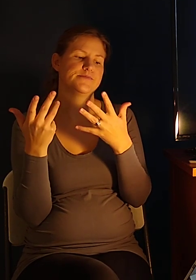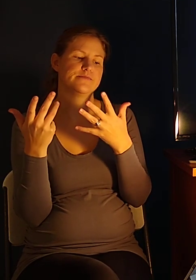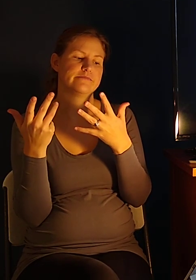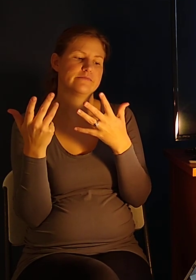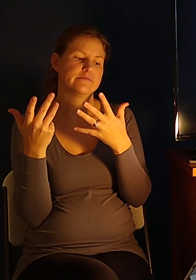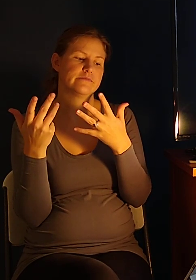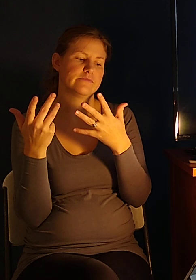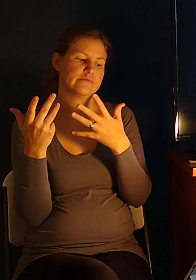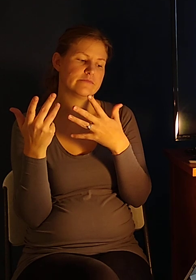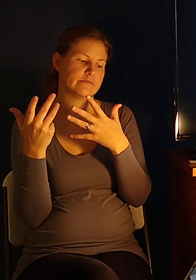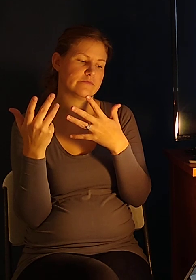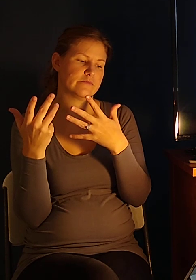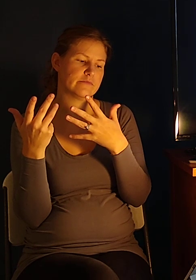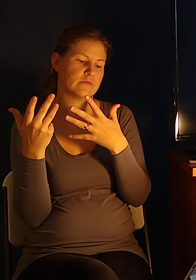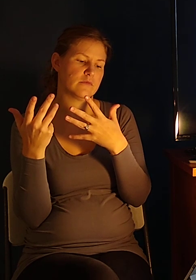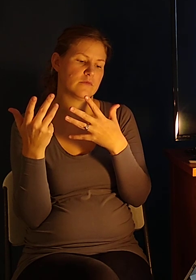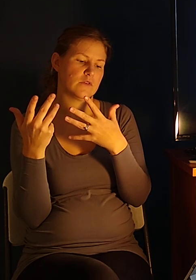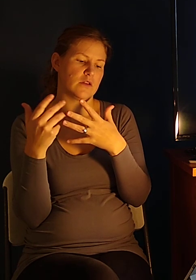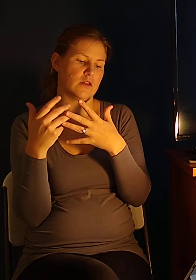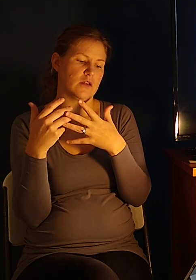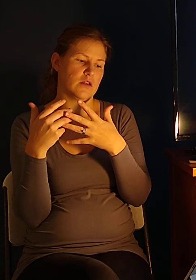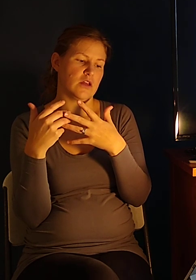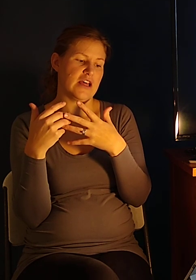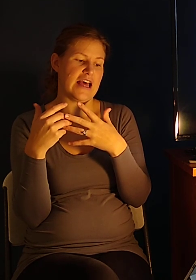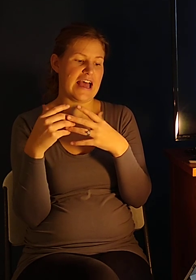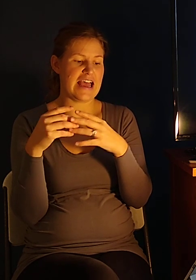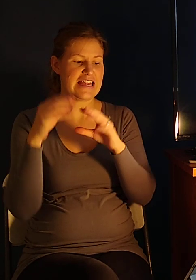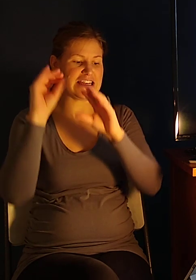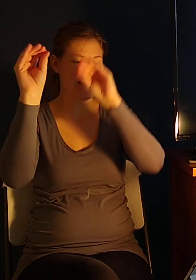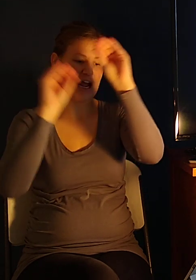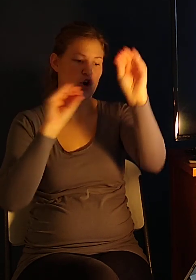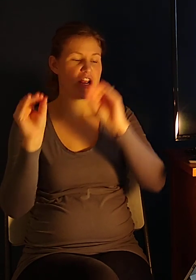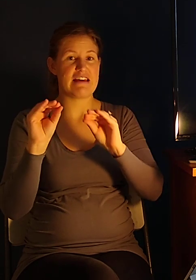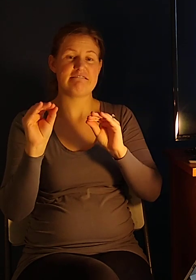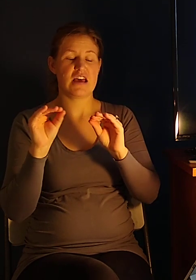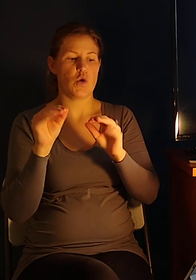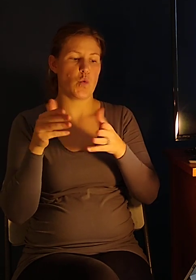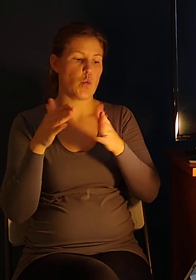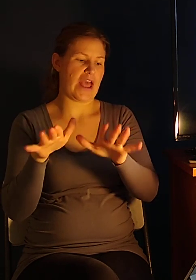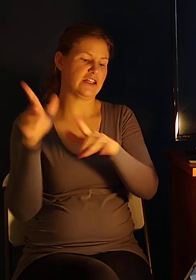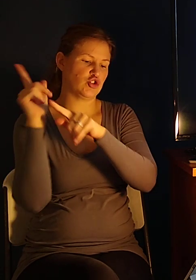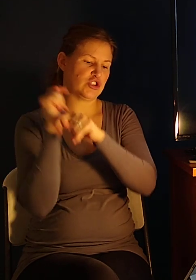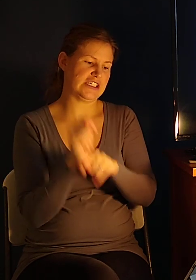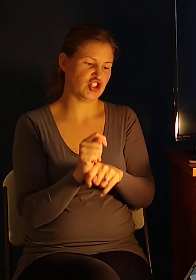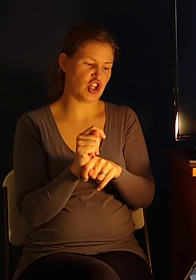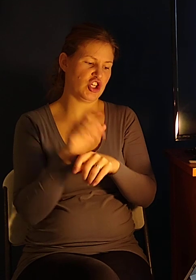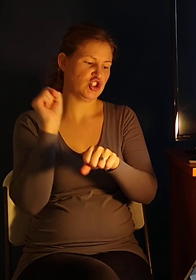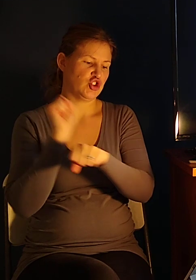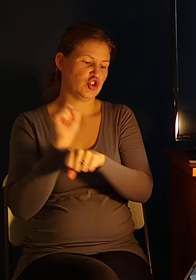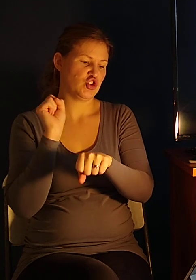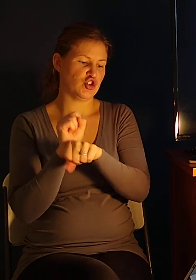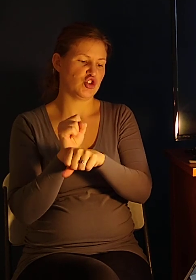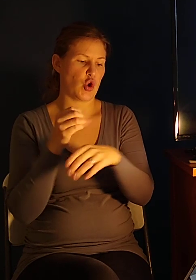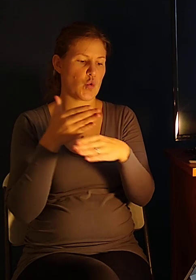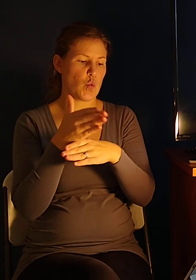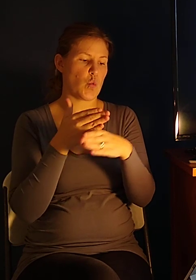injects decorative ornamentation and eclecticism, as well as traditional stone and wood construction, and